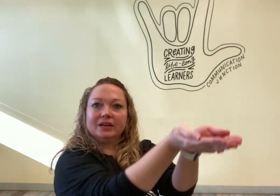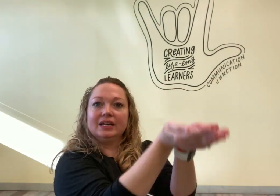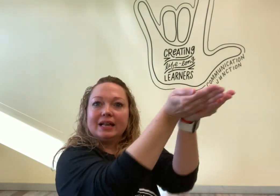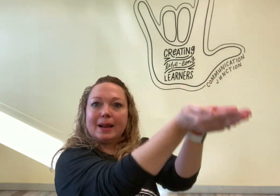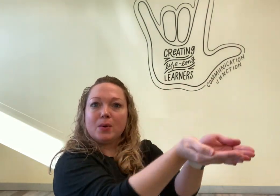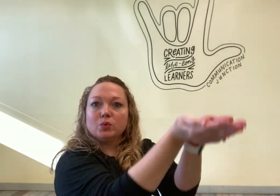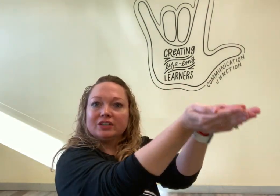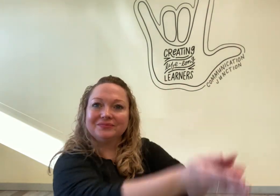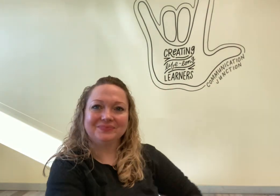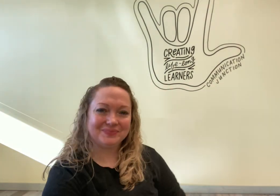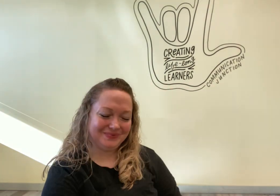like a boat.